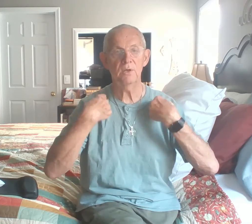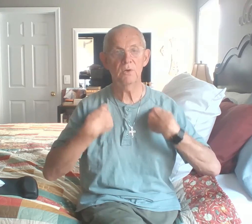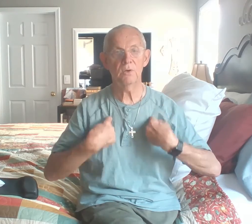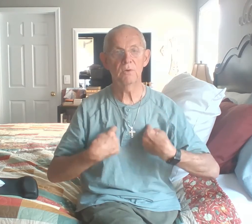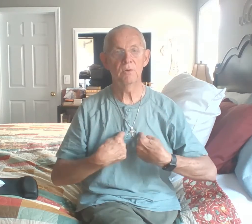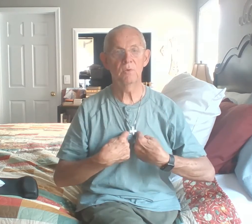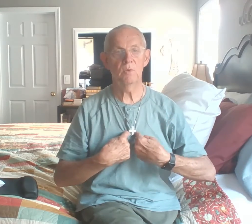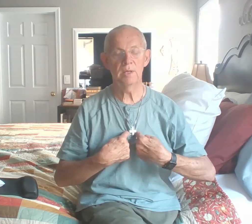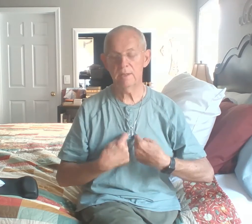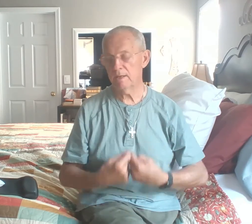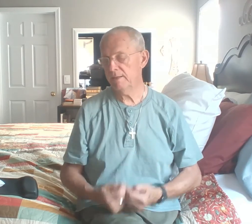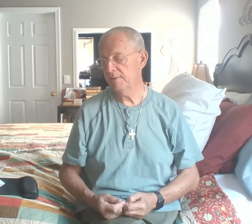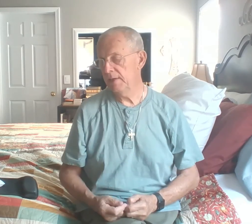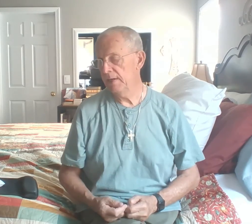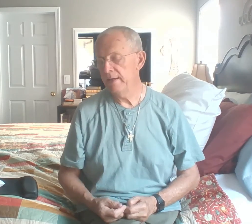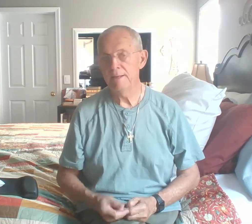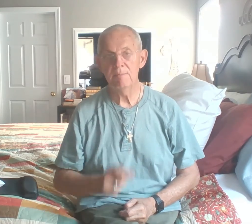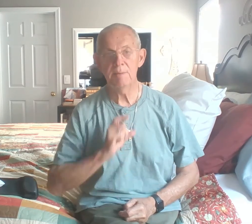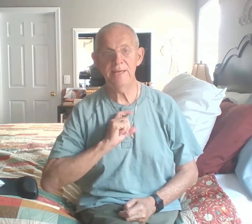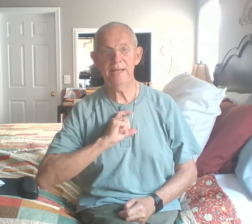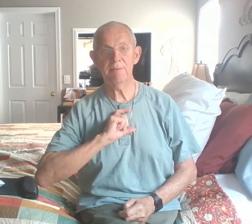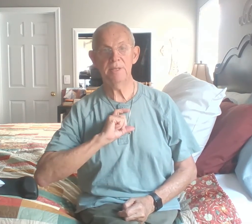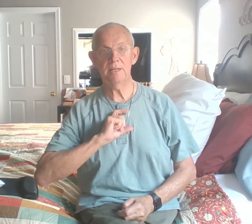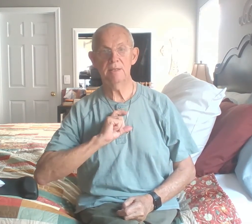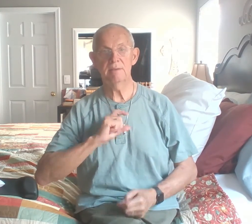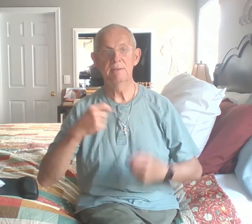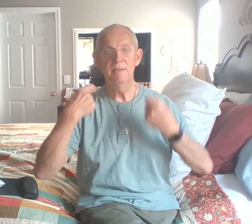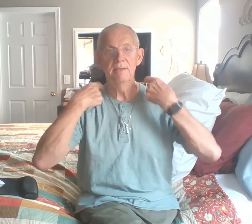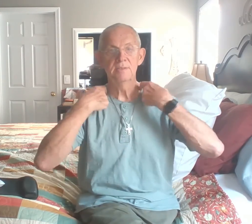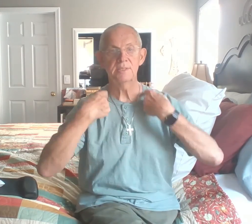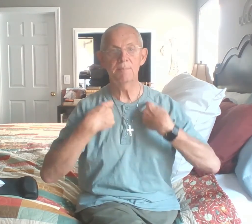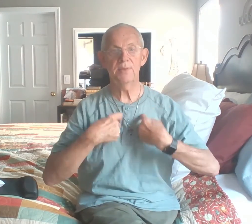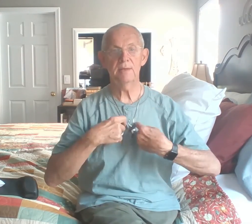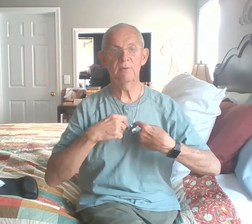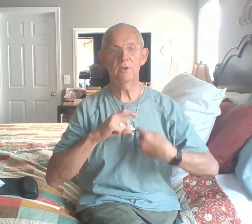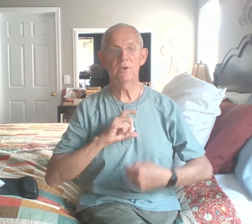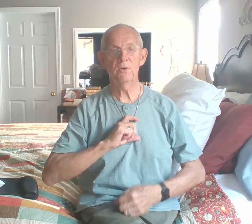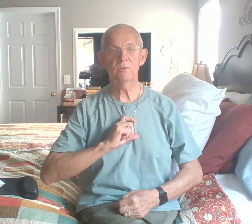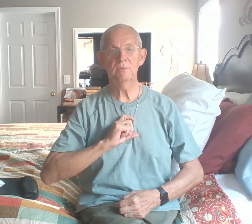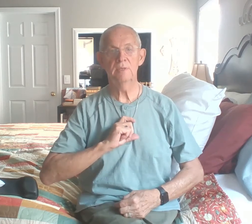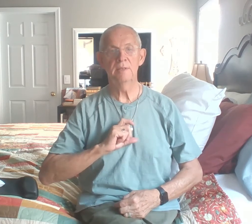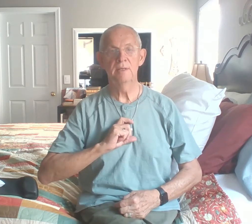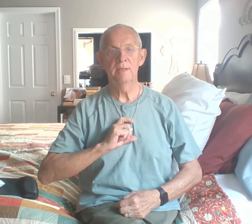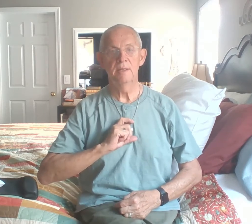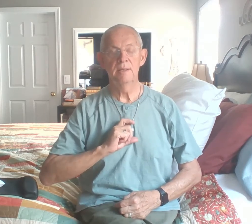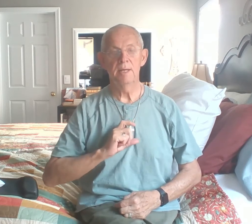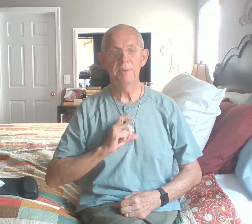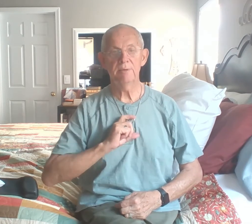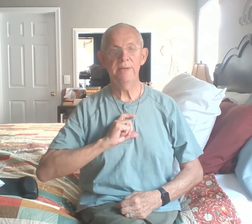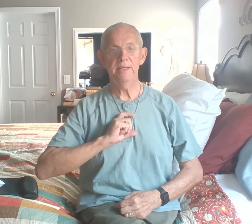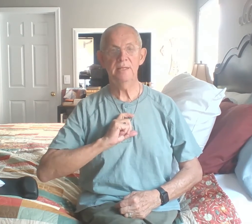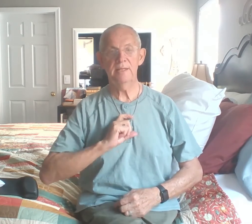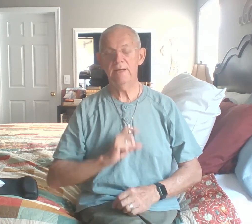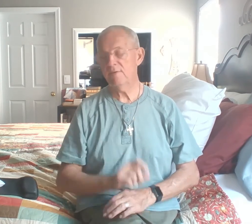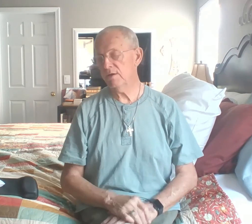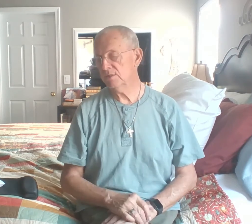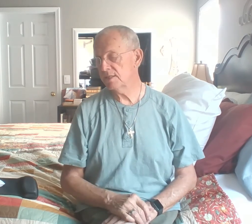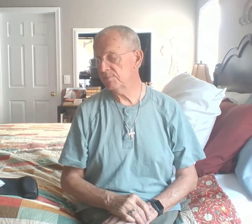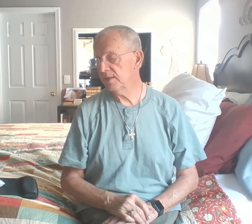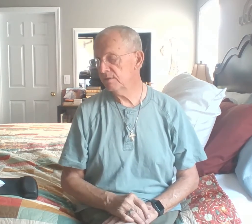or whatnot. Maybe you had a big something, you know, a big pendant down there or something. You could